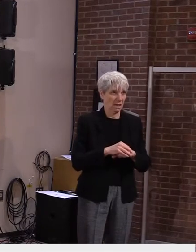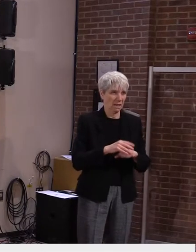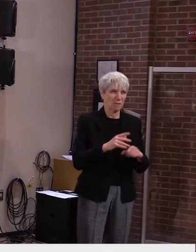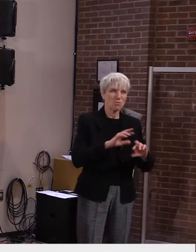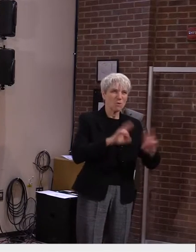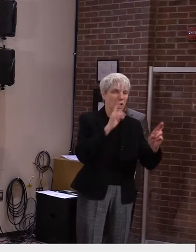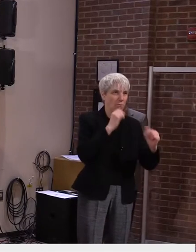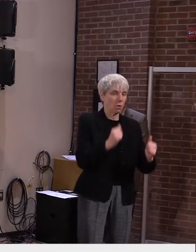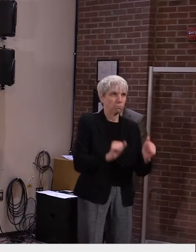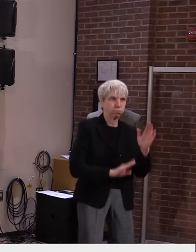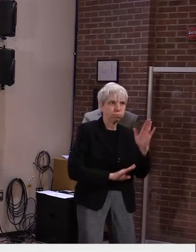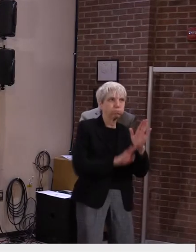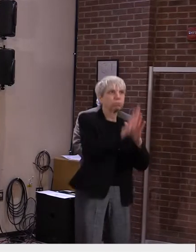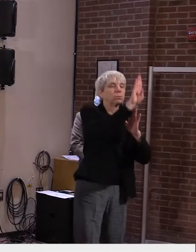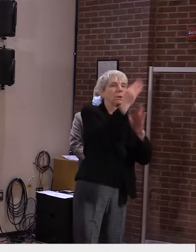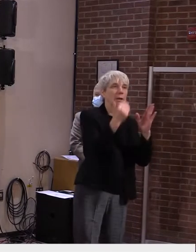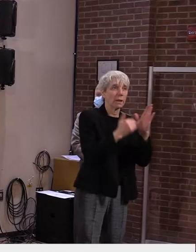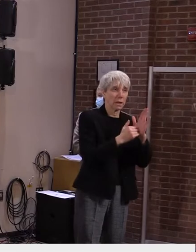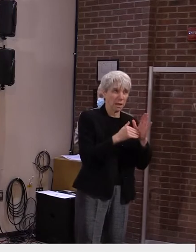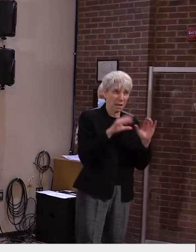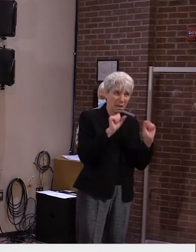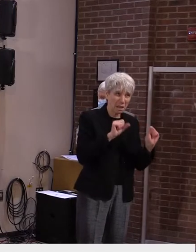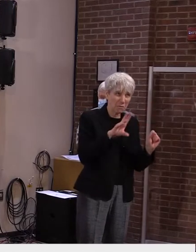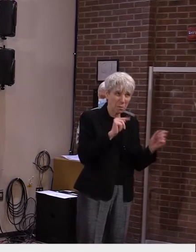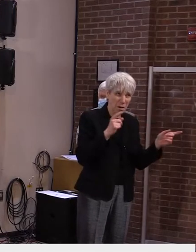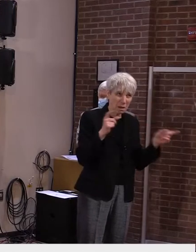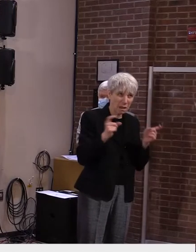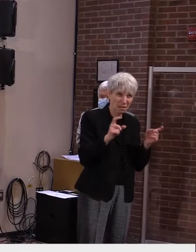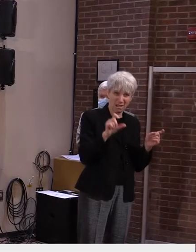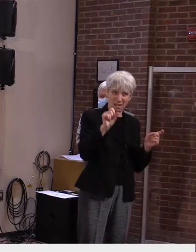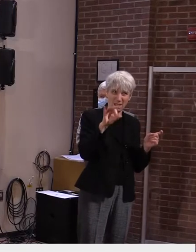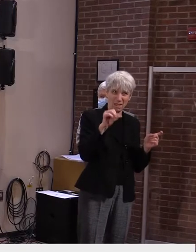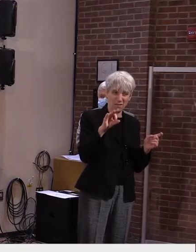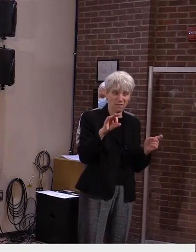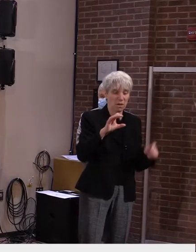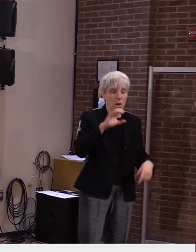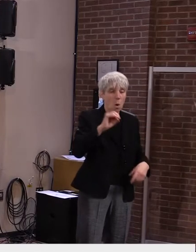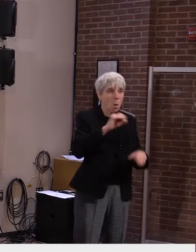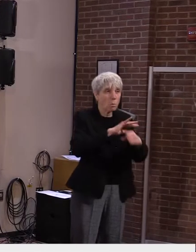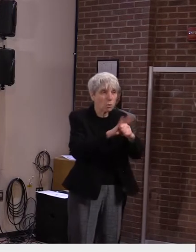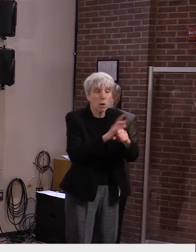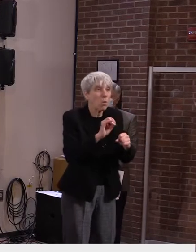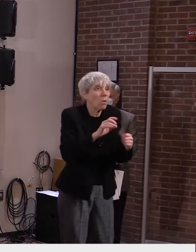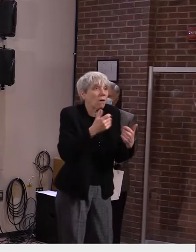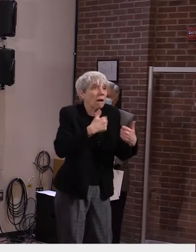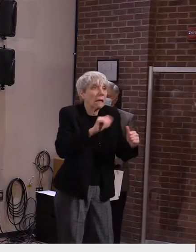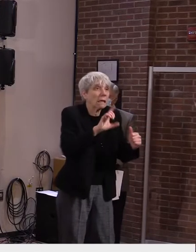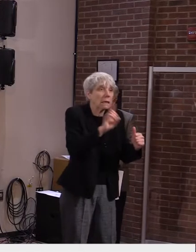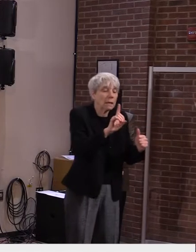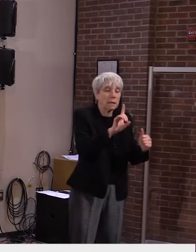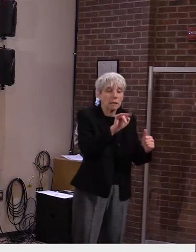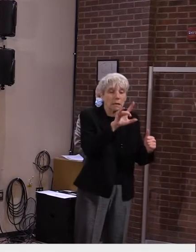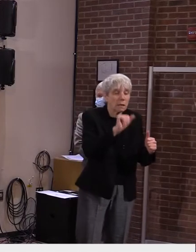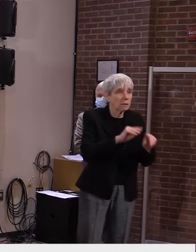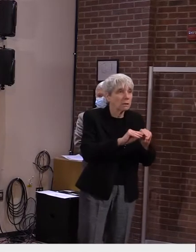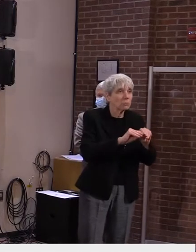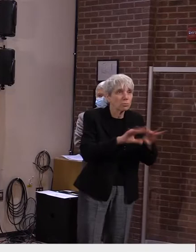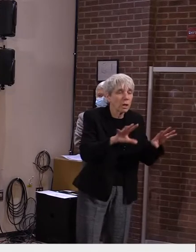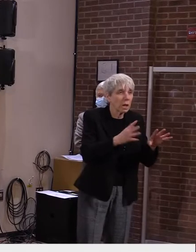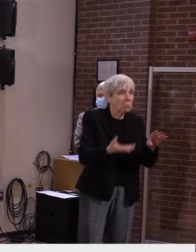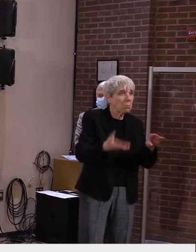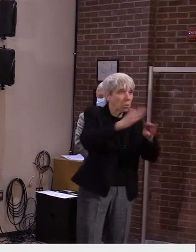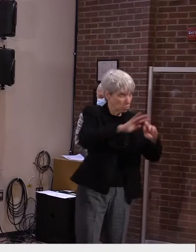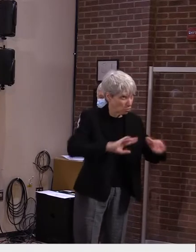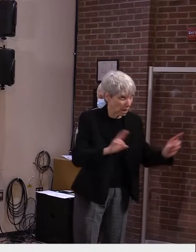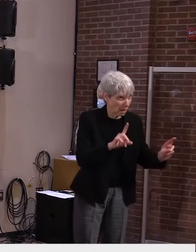this Omicron variant spreads? Yeah. Is that something that the system is even prepared to handle, depending upon how transmissible it is? Again,